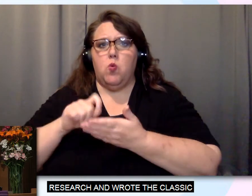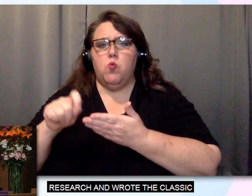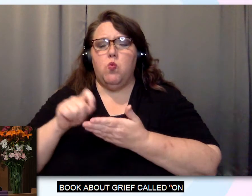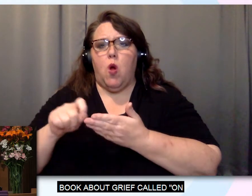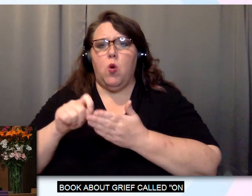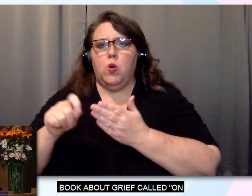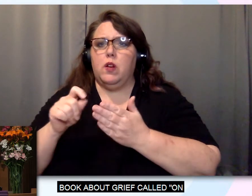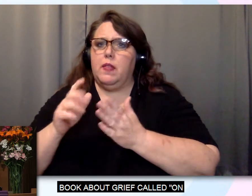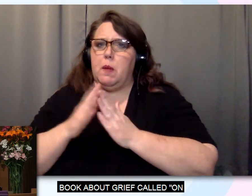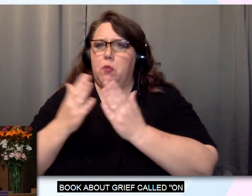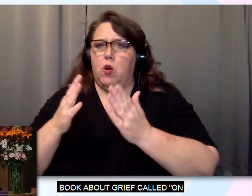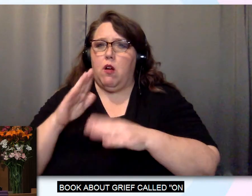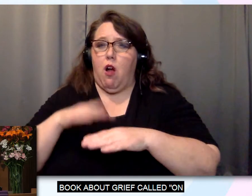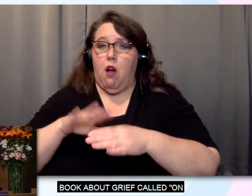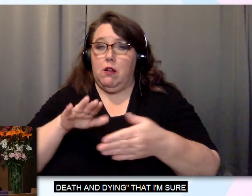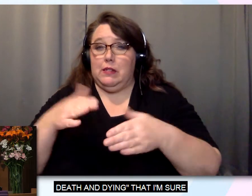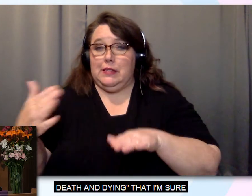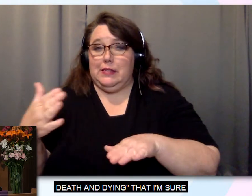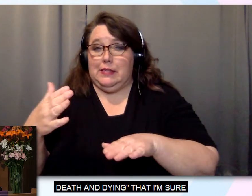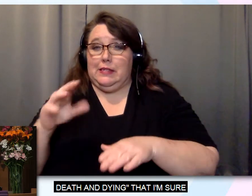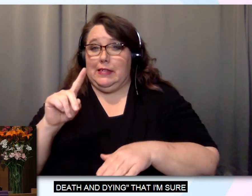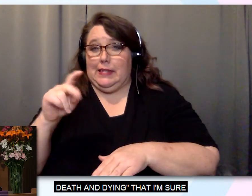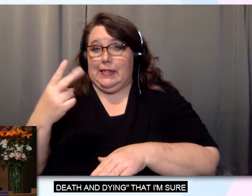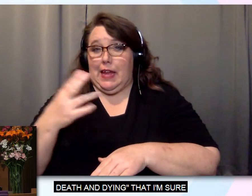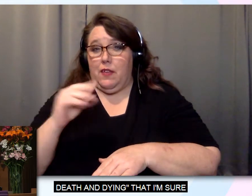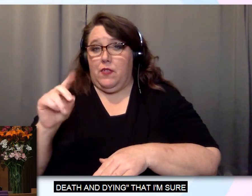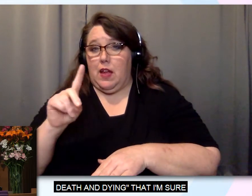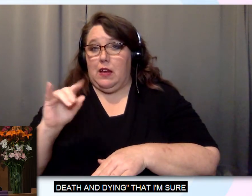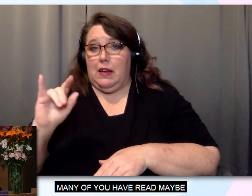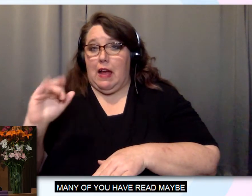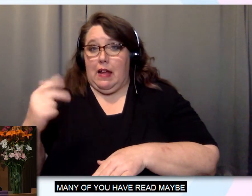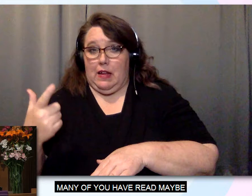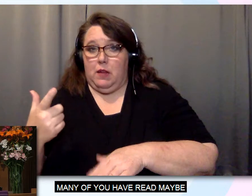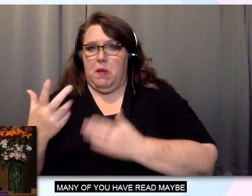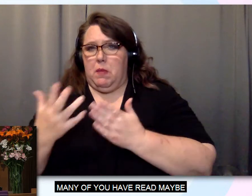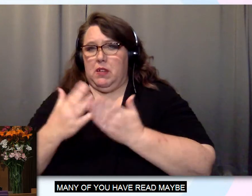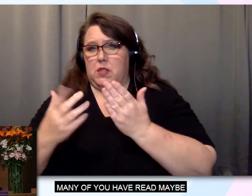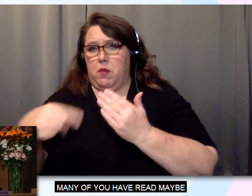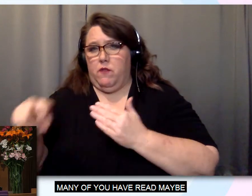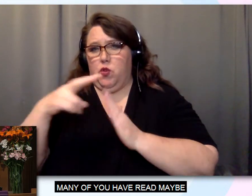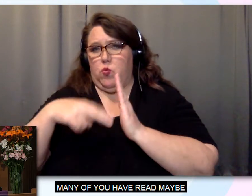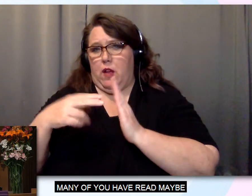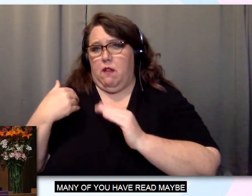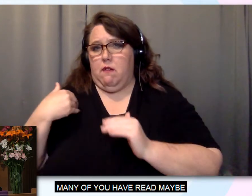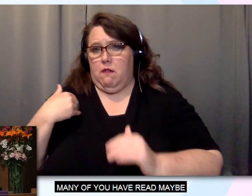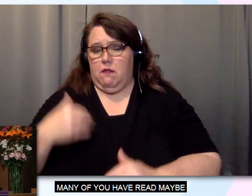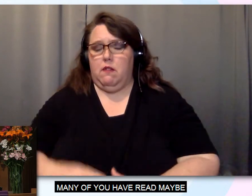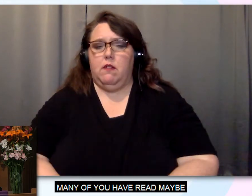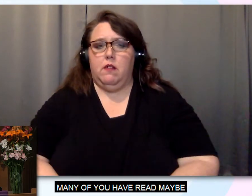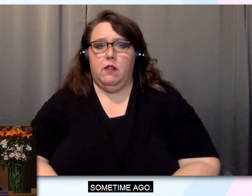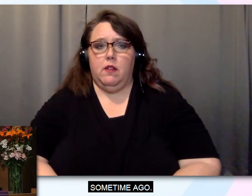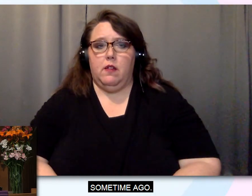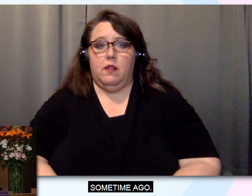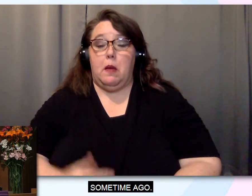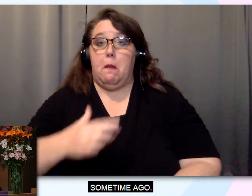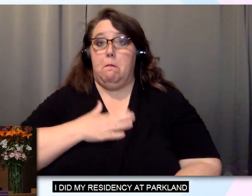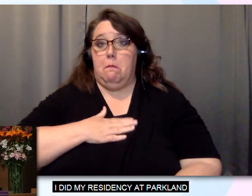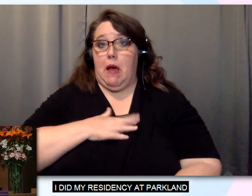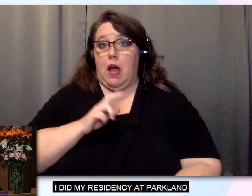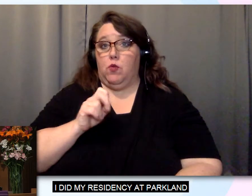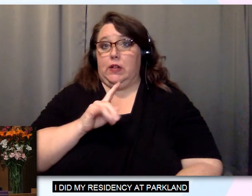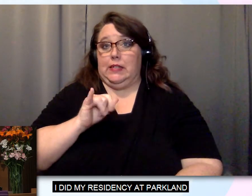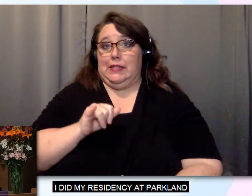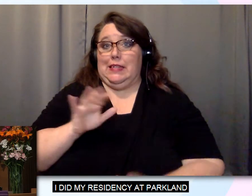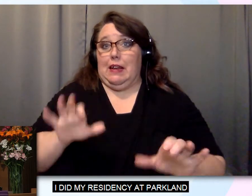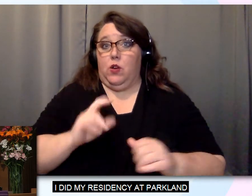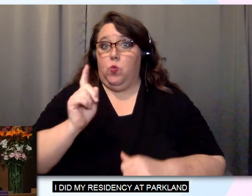book about grief called On Death and Dying that I'm sure many of you have read maybe some time ago. I did my